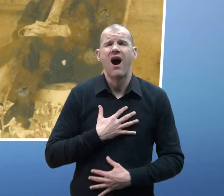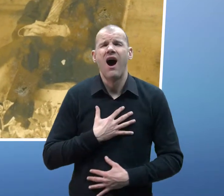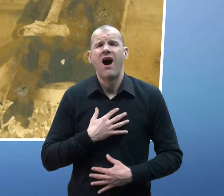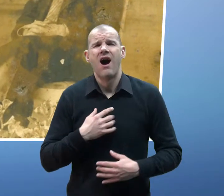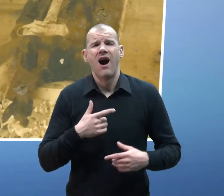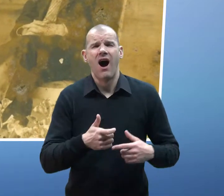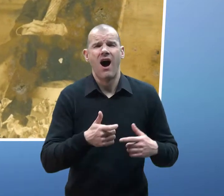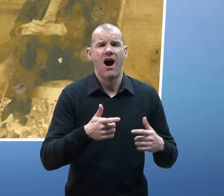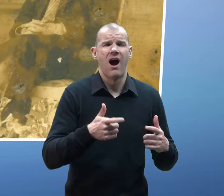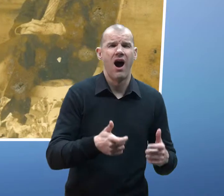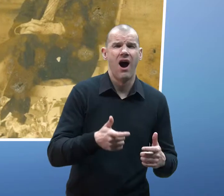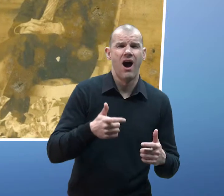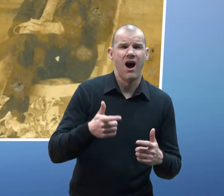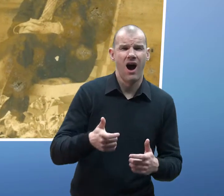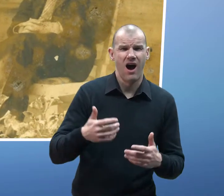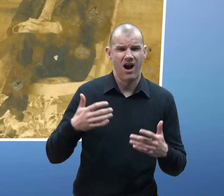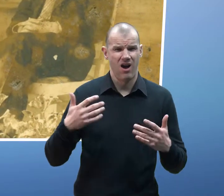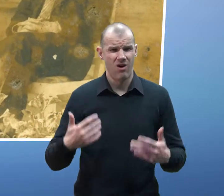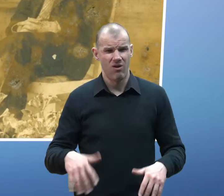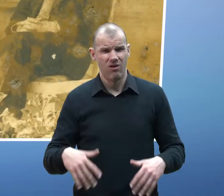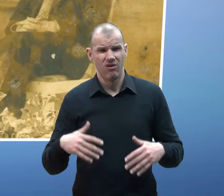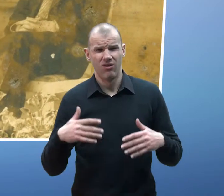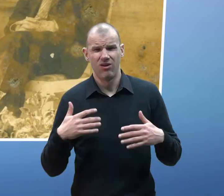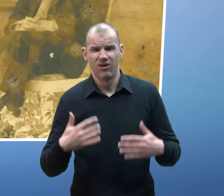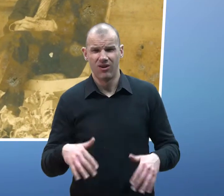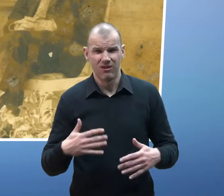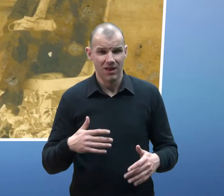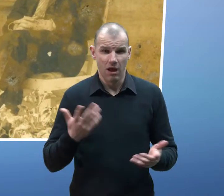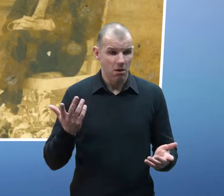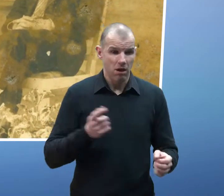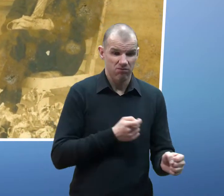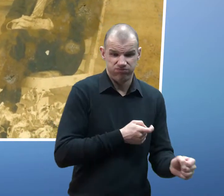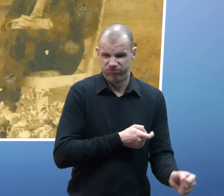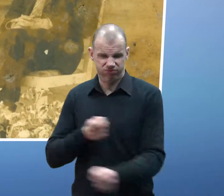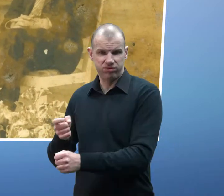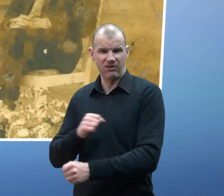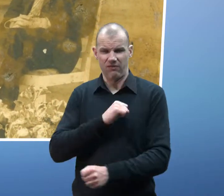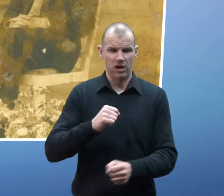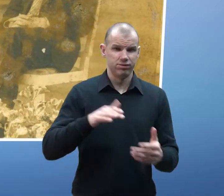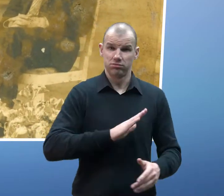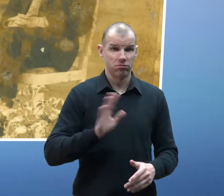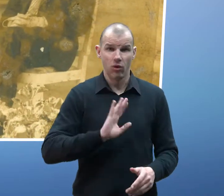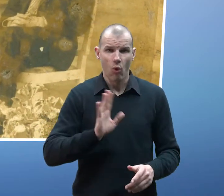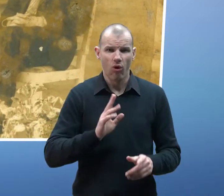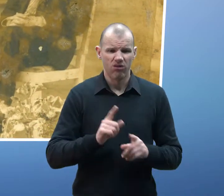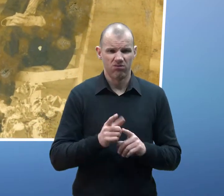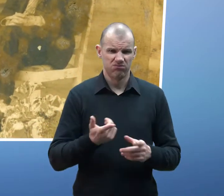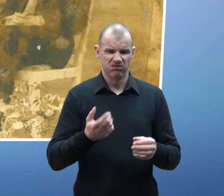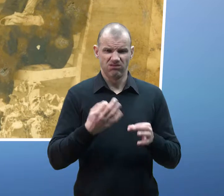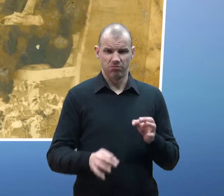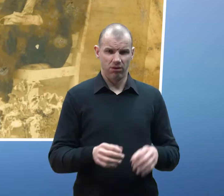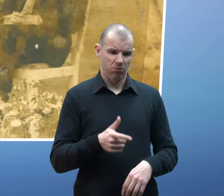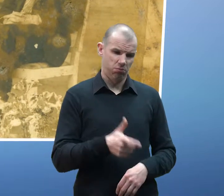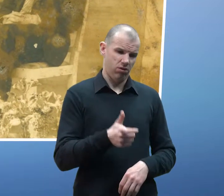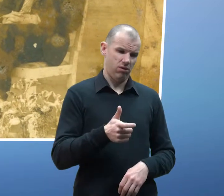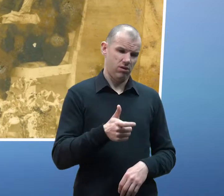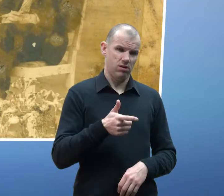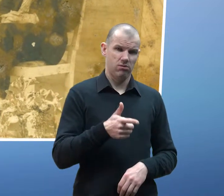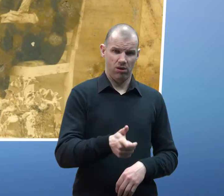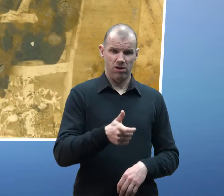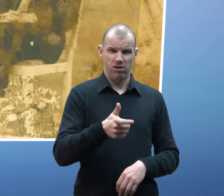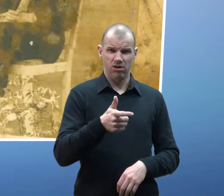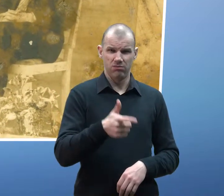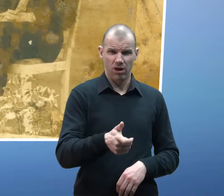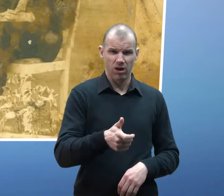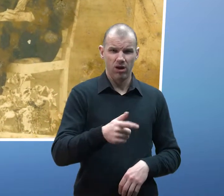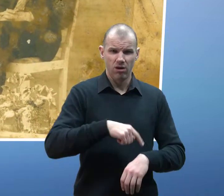rather than automatic ones. Therefore, the horrifying execution lasted for a longer time compared to shooting with a